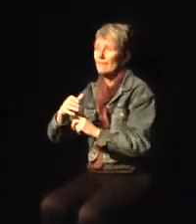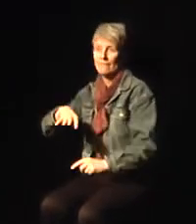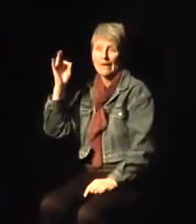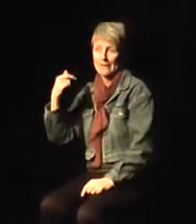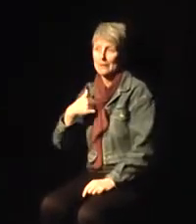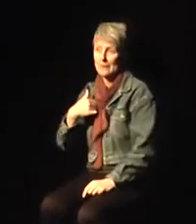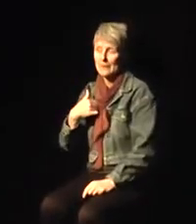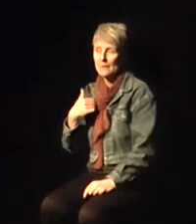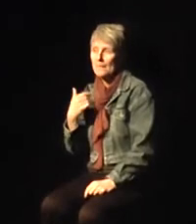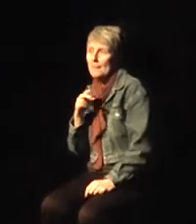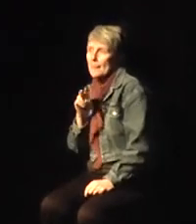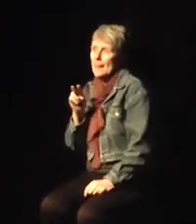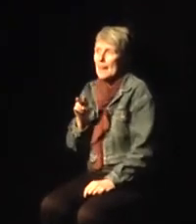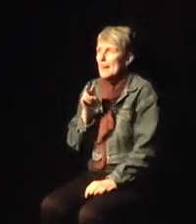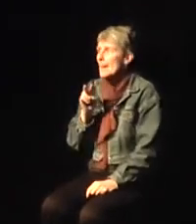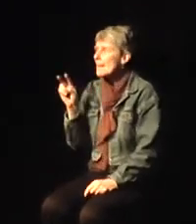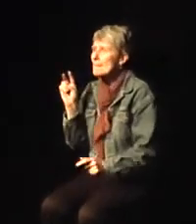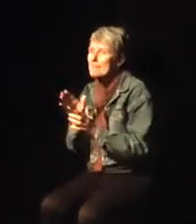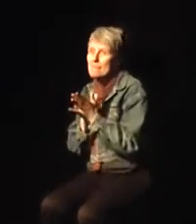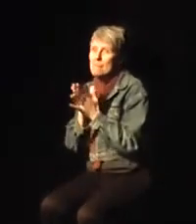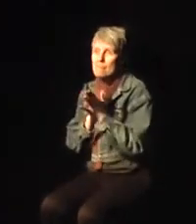said, I approach things with that vigor.